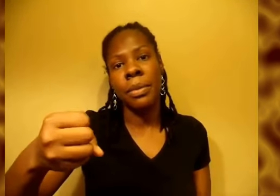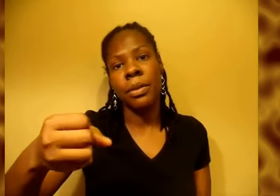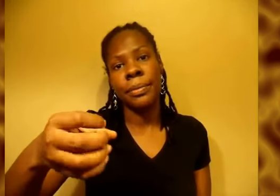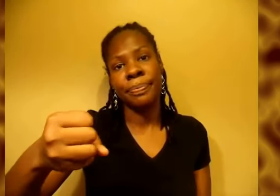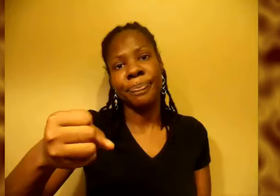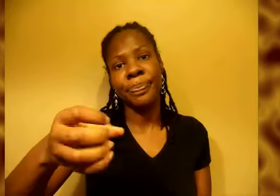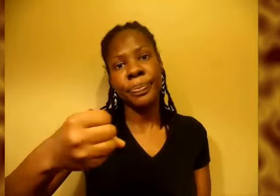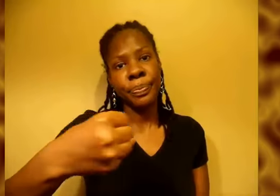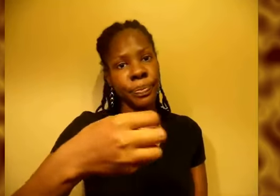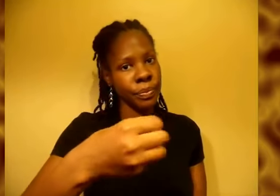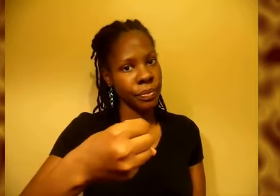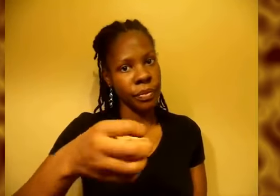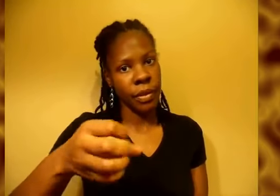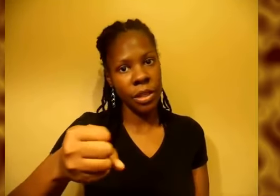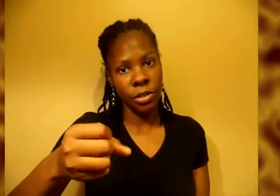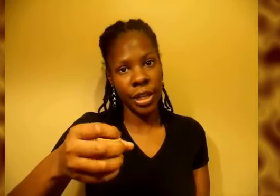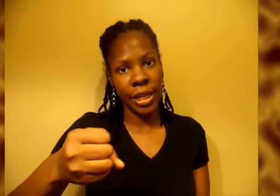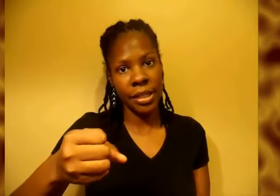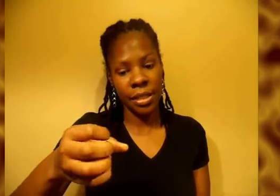milk. And use your hand.